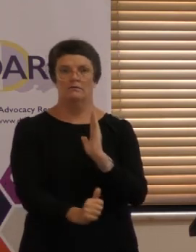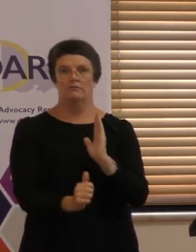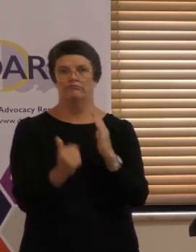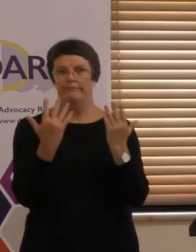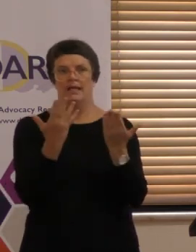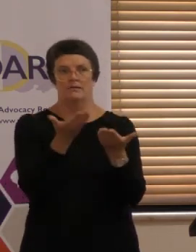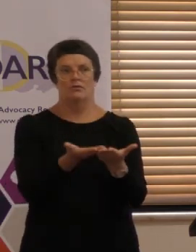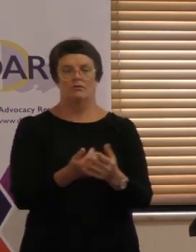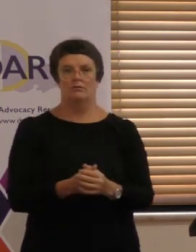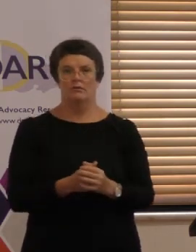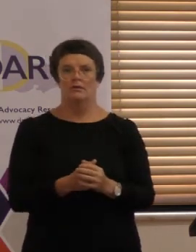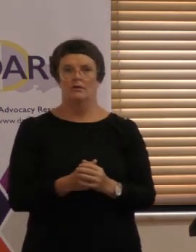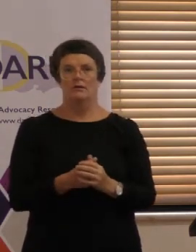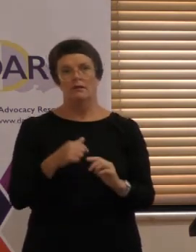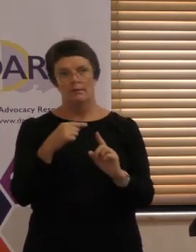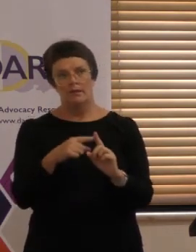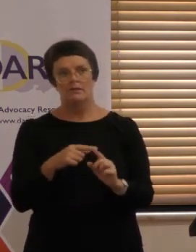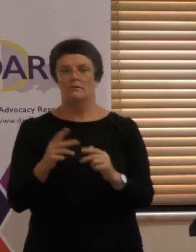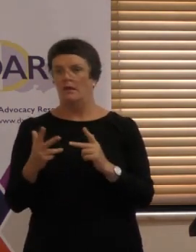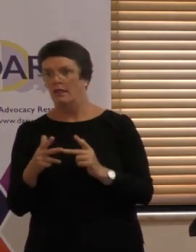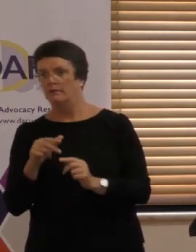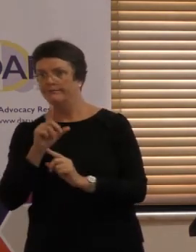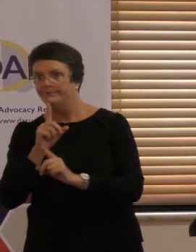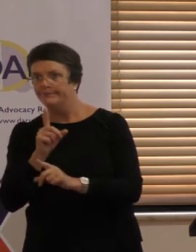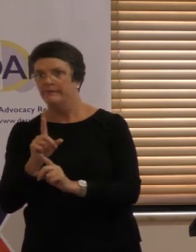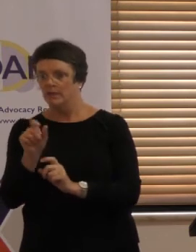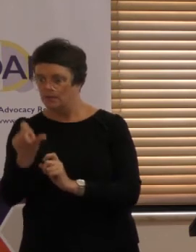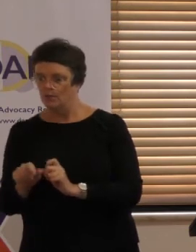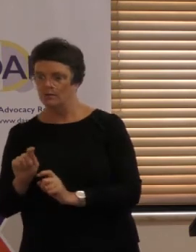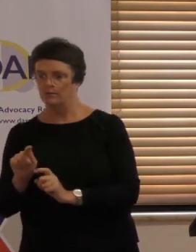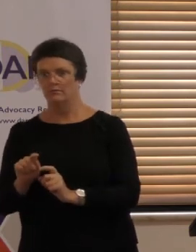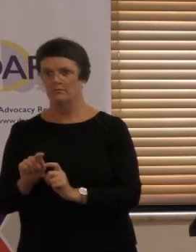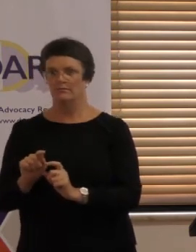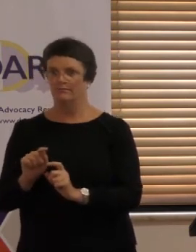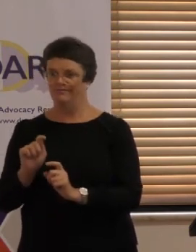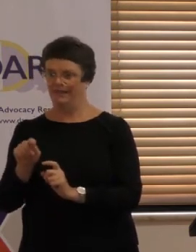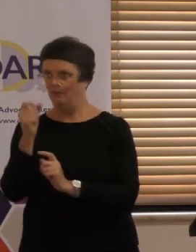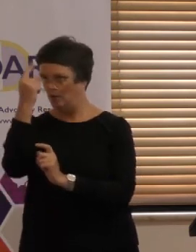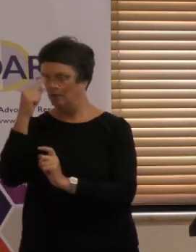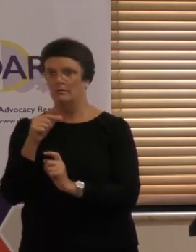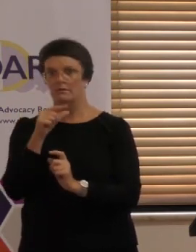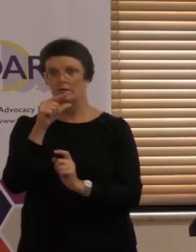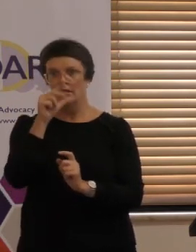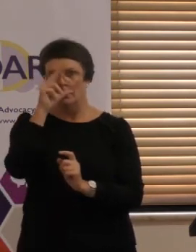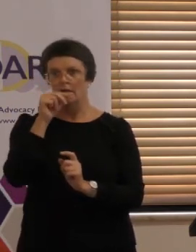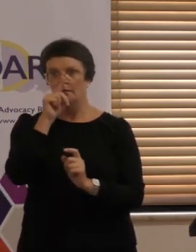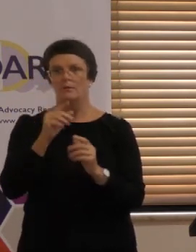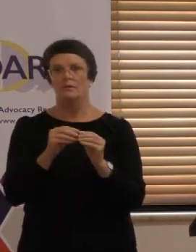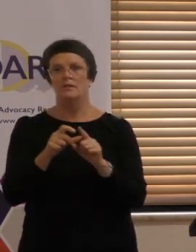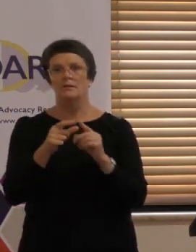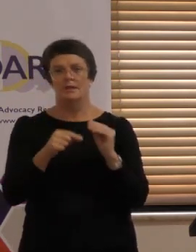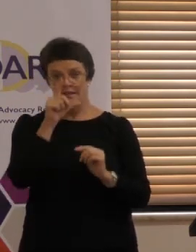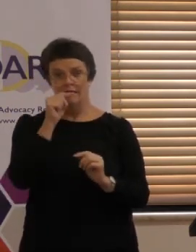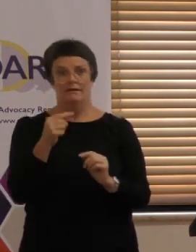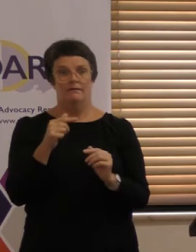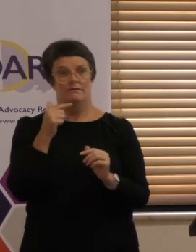to take on board that young people with disabilities can have jobs and to be able to provide really appropriate support for them.